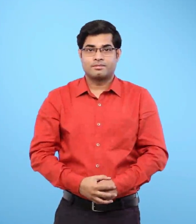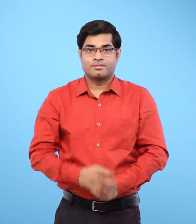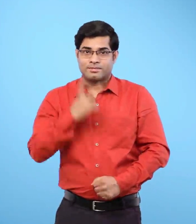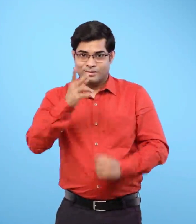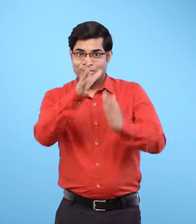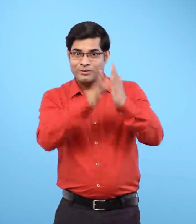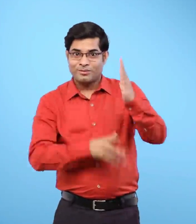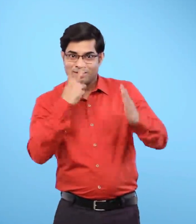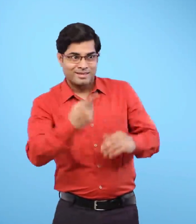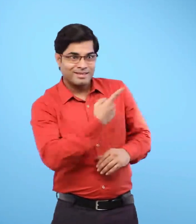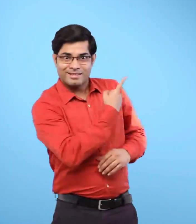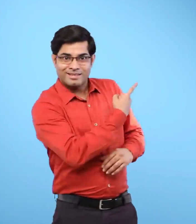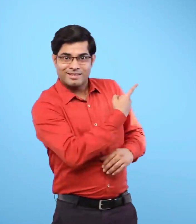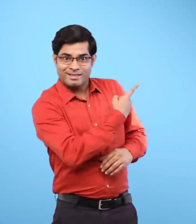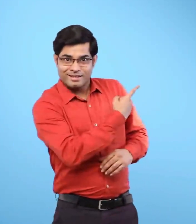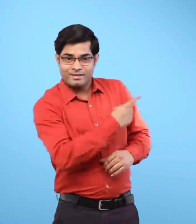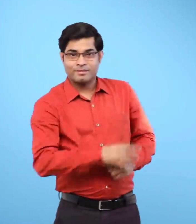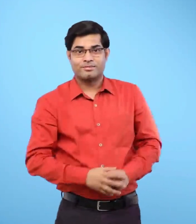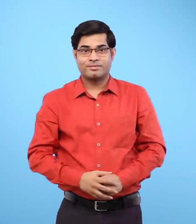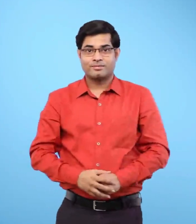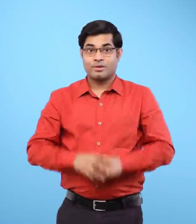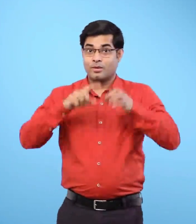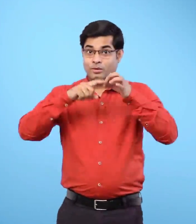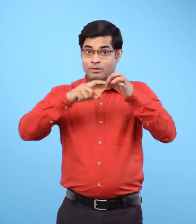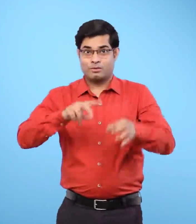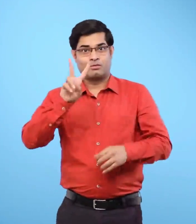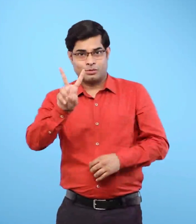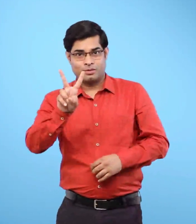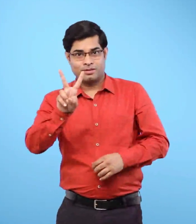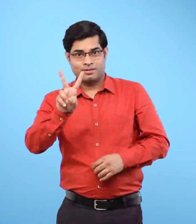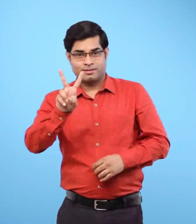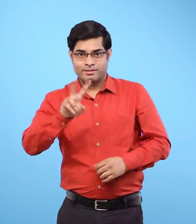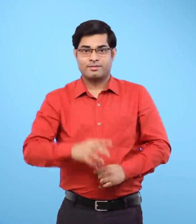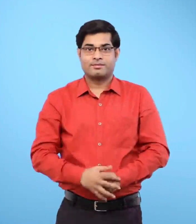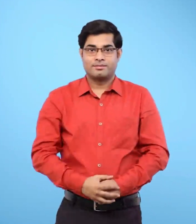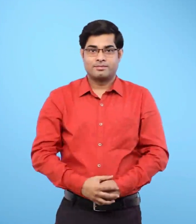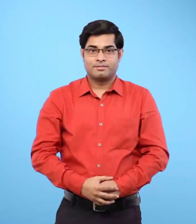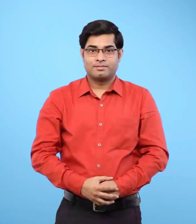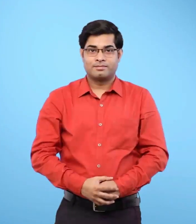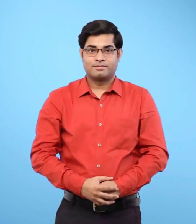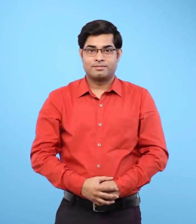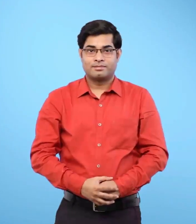71. This page has two questions. Let's begin reading this page.